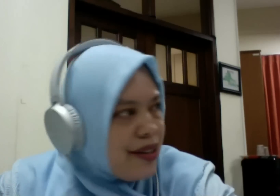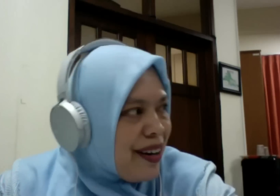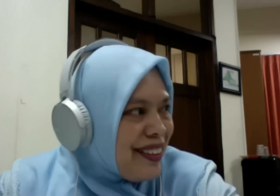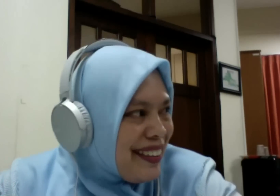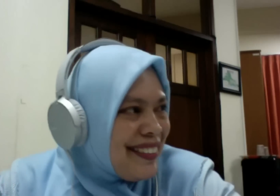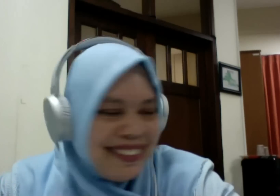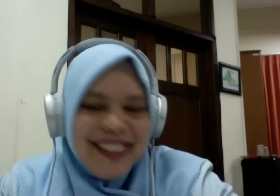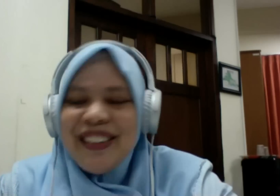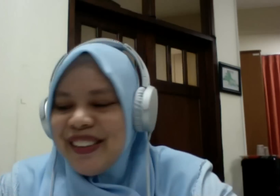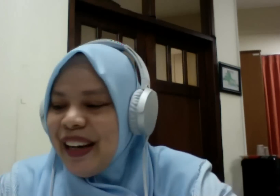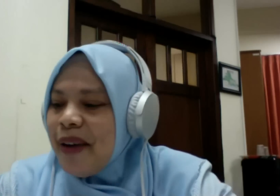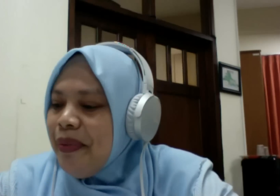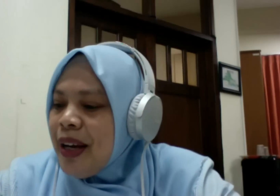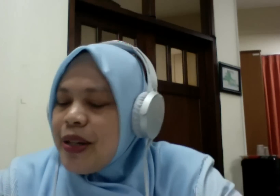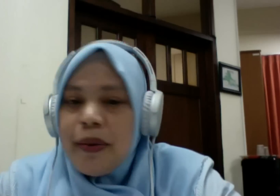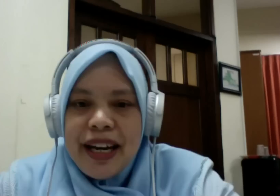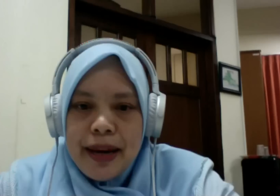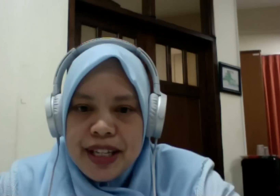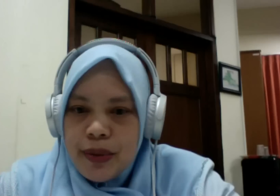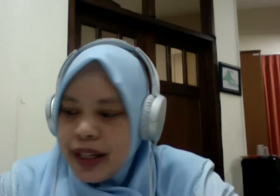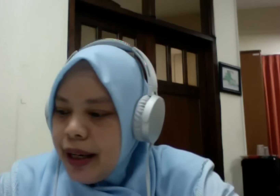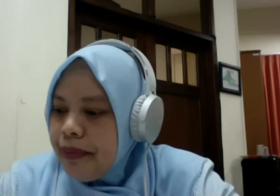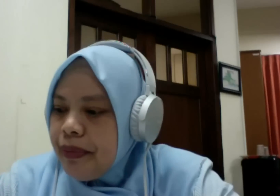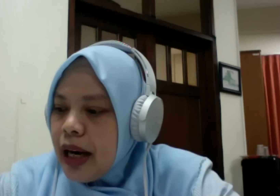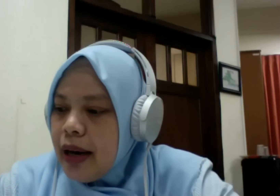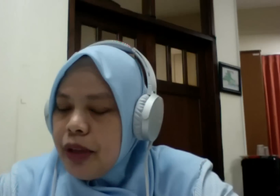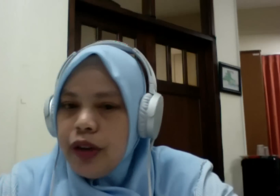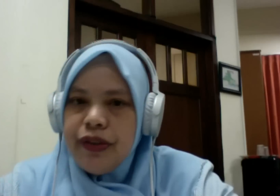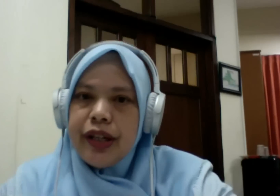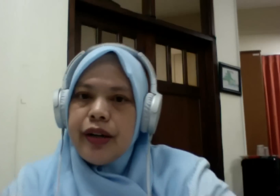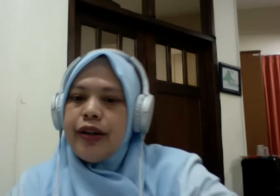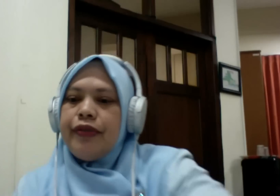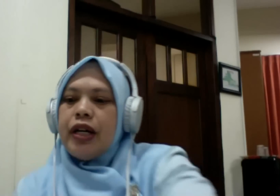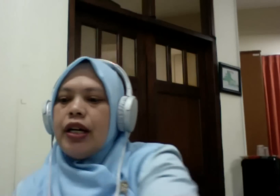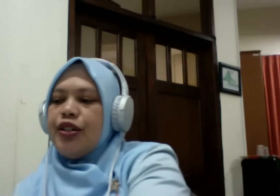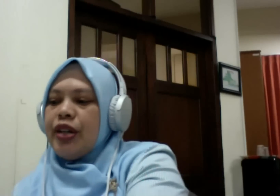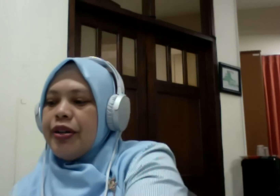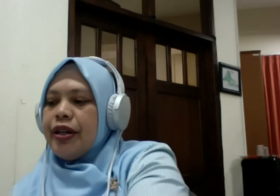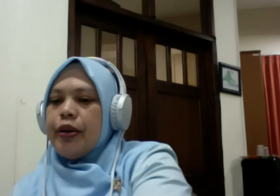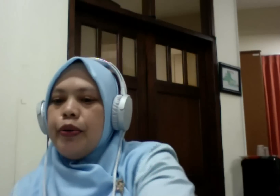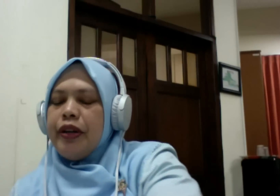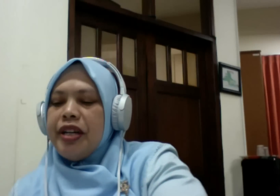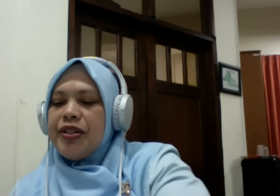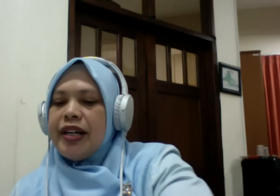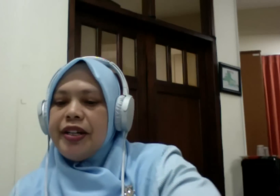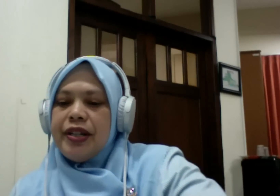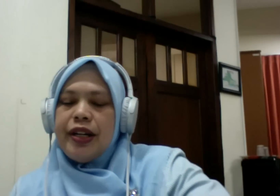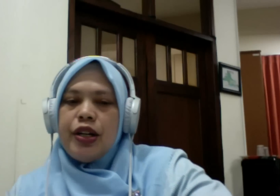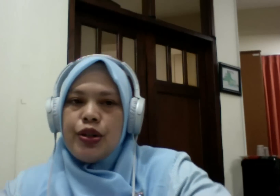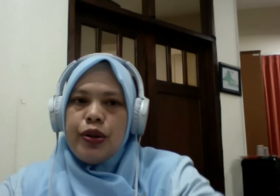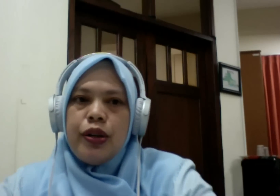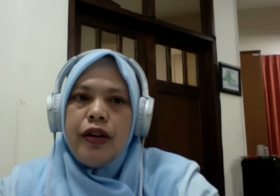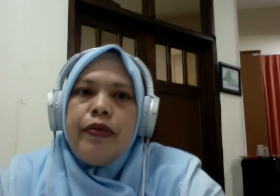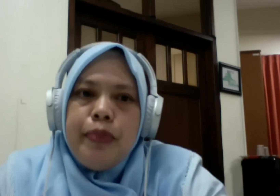3. Is it right? Okay. So my name is Vicky. I'm convener of Gender Women Studies in